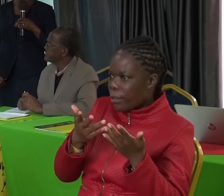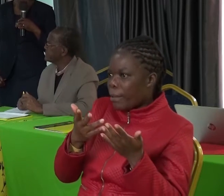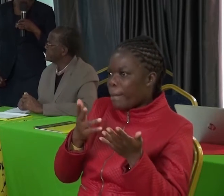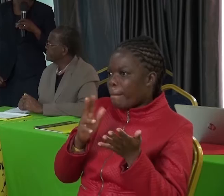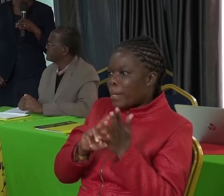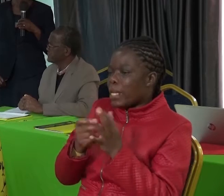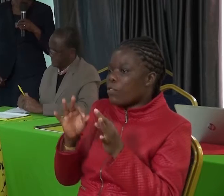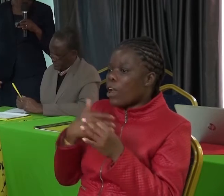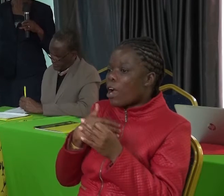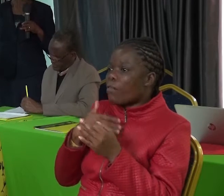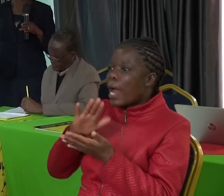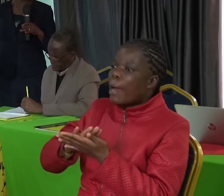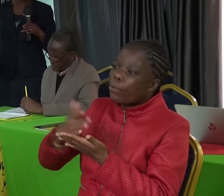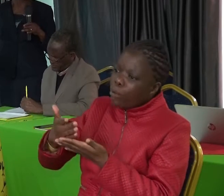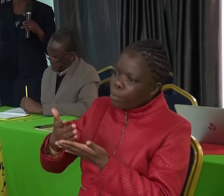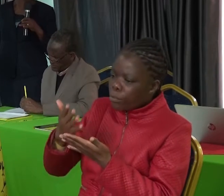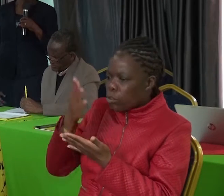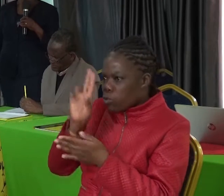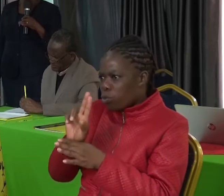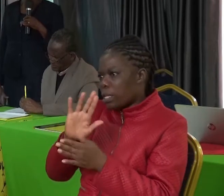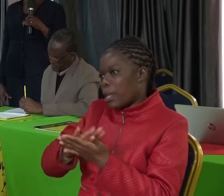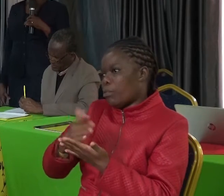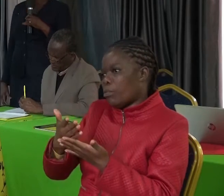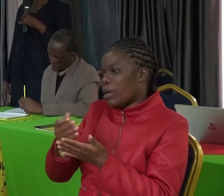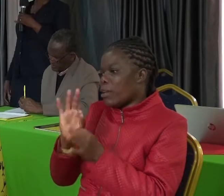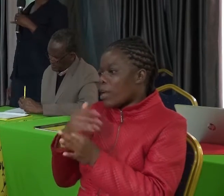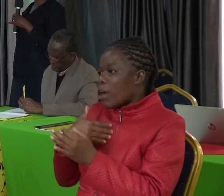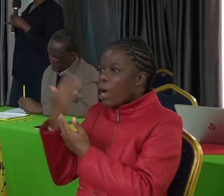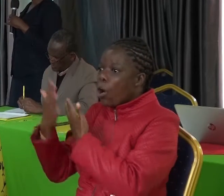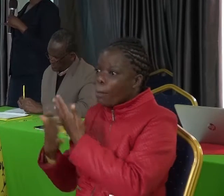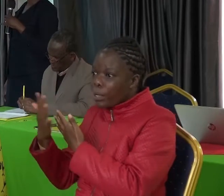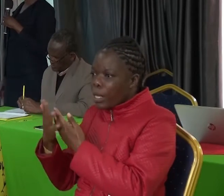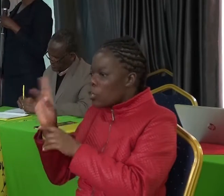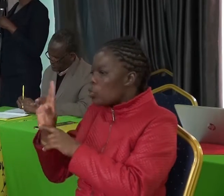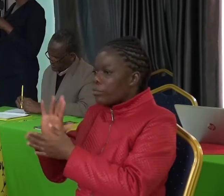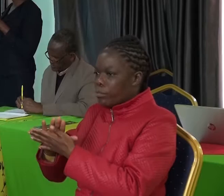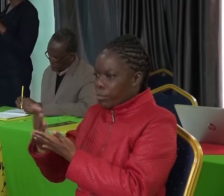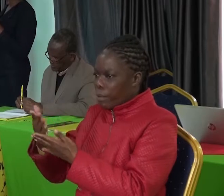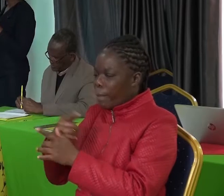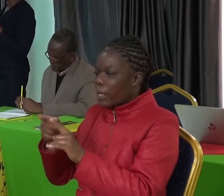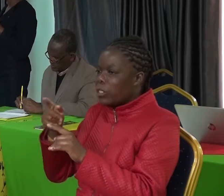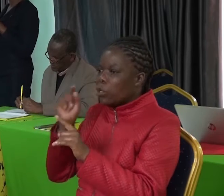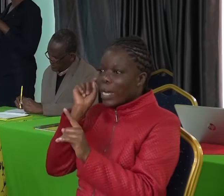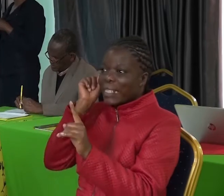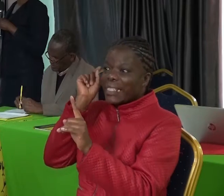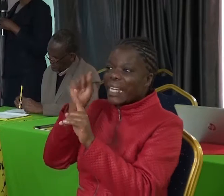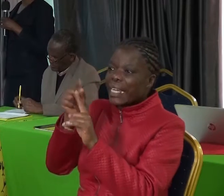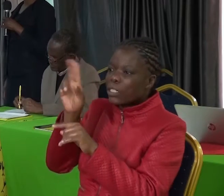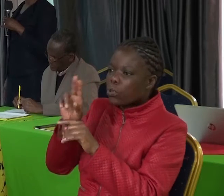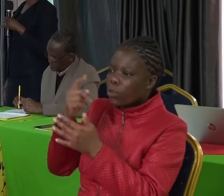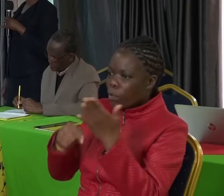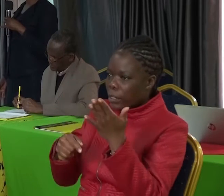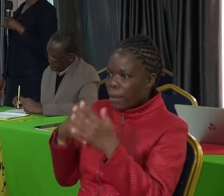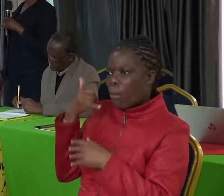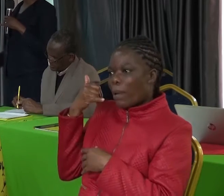laptop? If you have a desktop, why not use a desktop? But we are targeting use of mobile phones, and